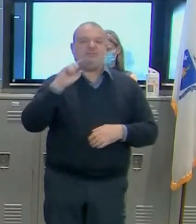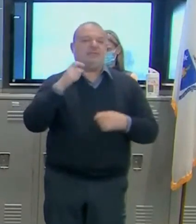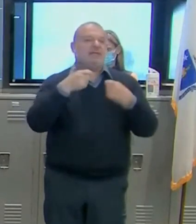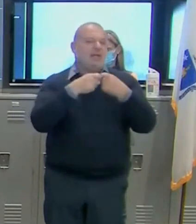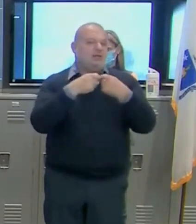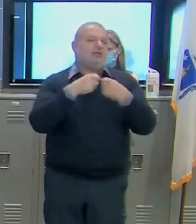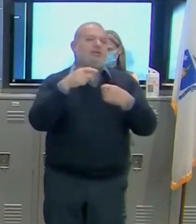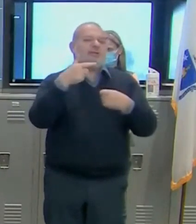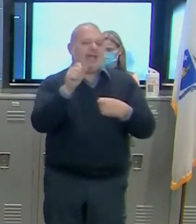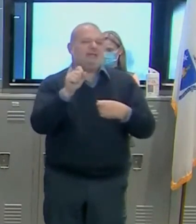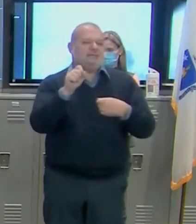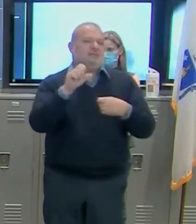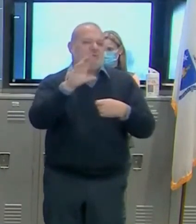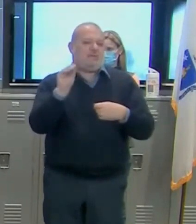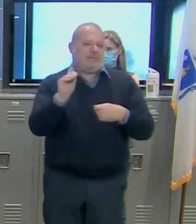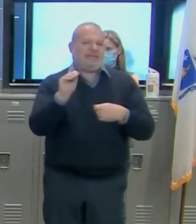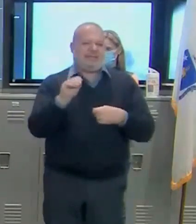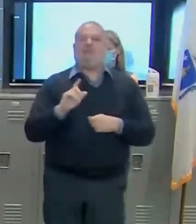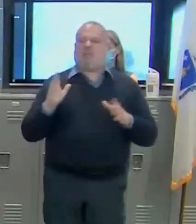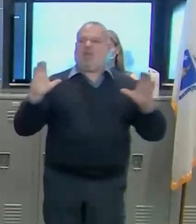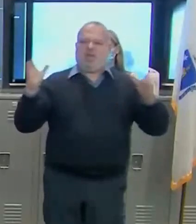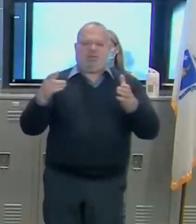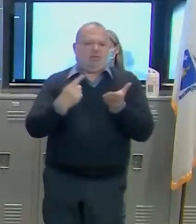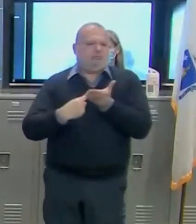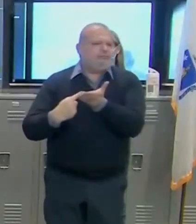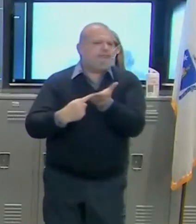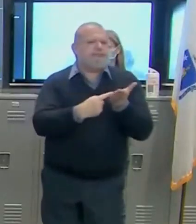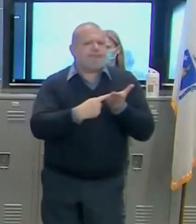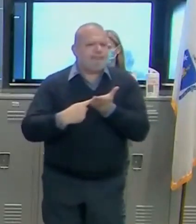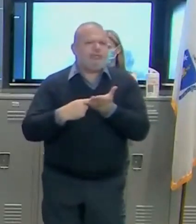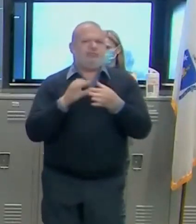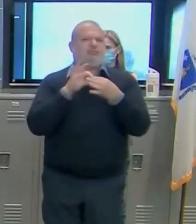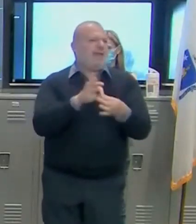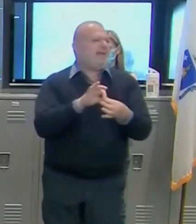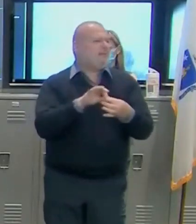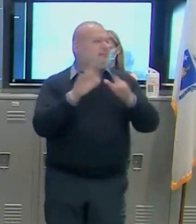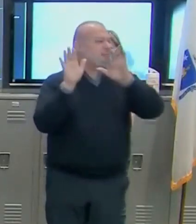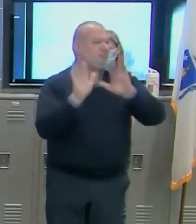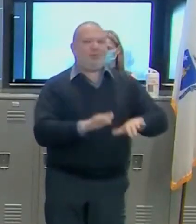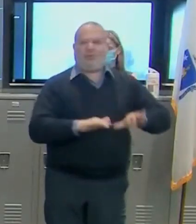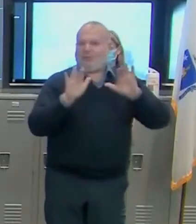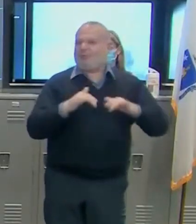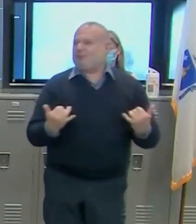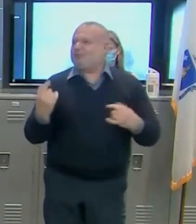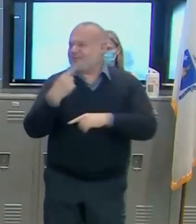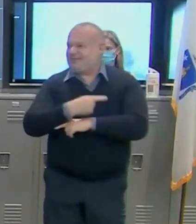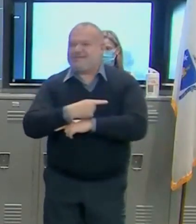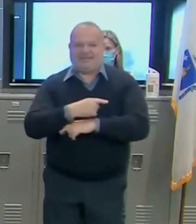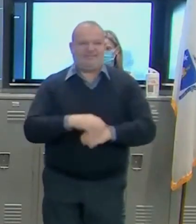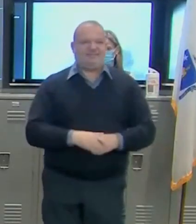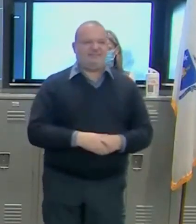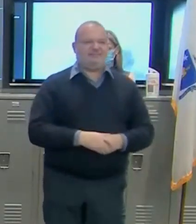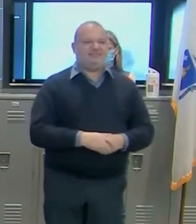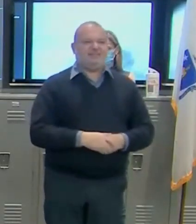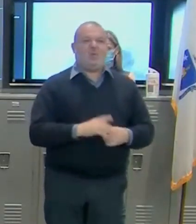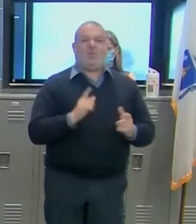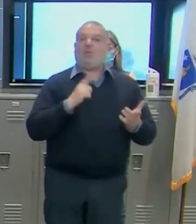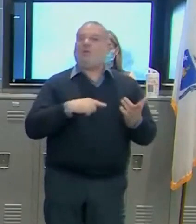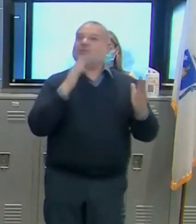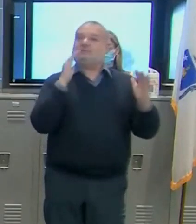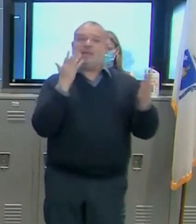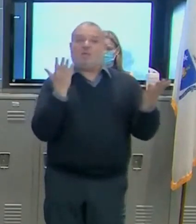impact of today's storm. The storm, for the most part, is delivering pretty much what we all expected and the experts